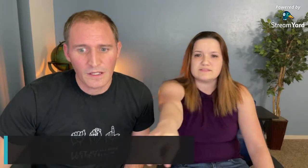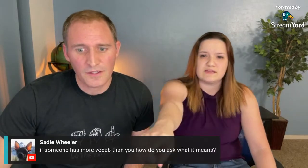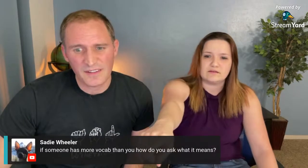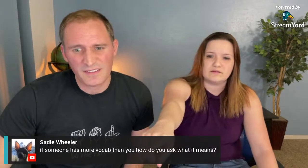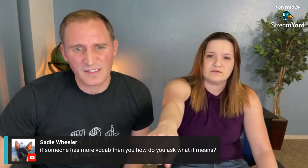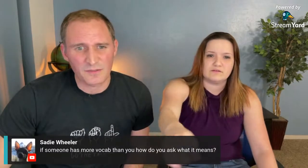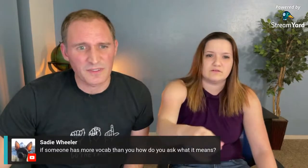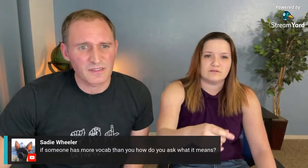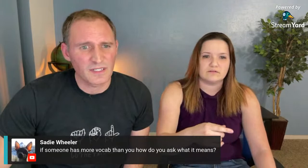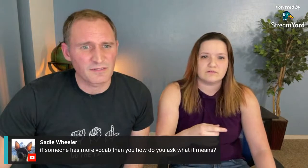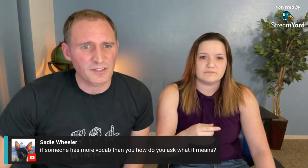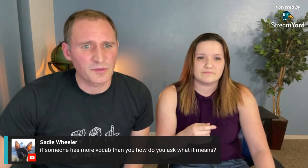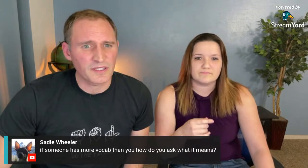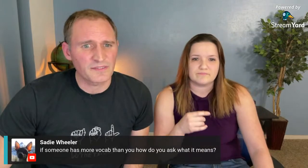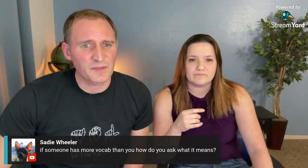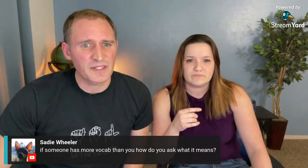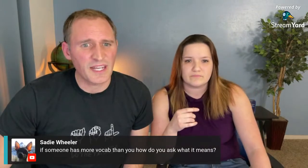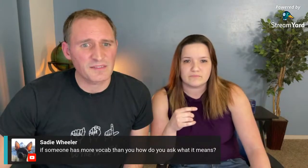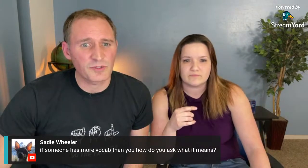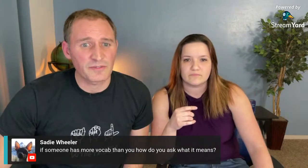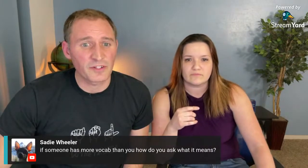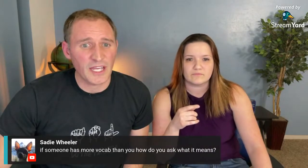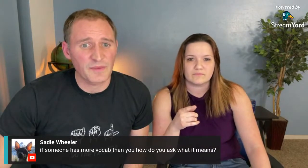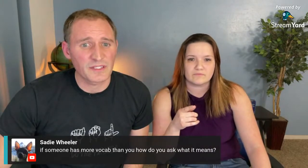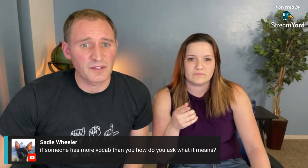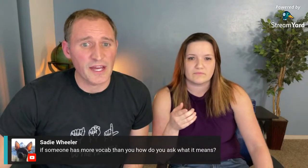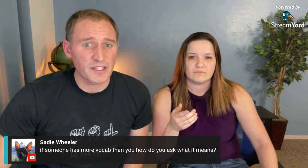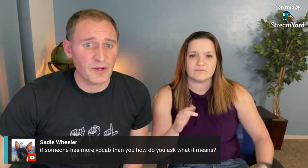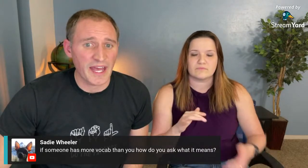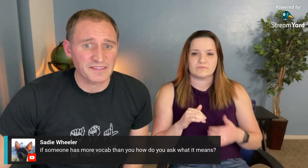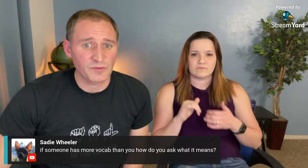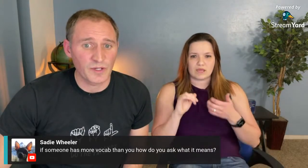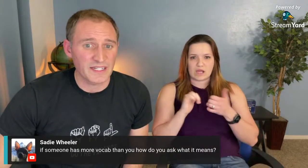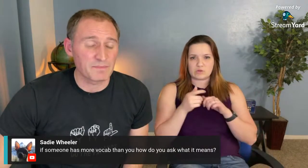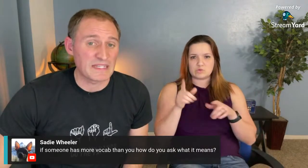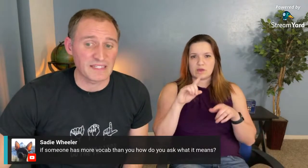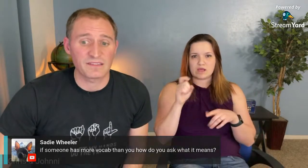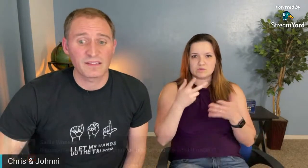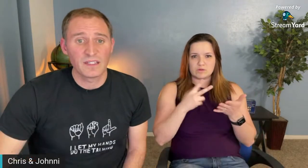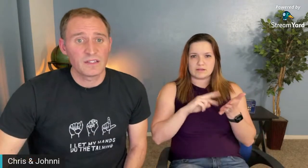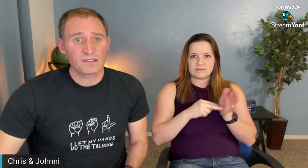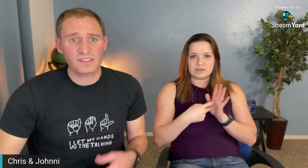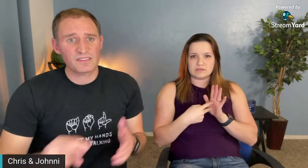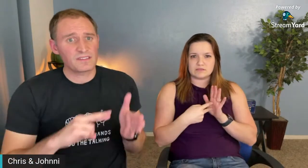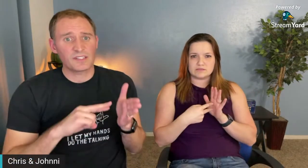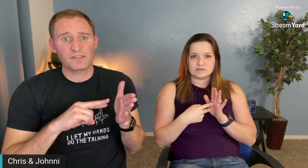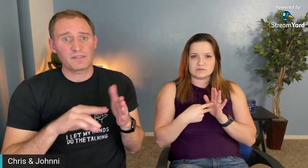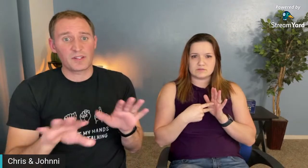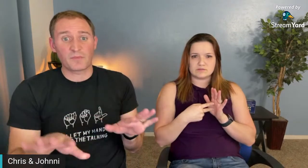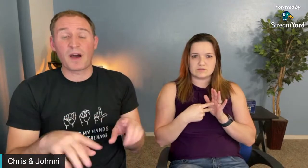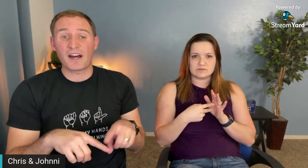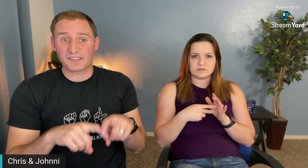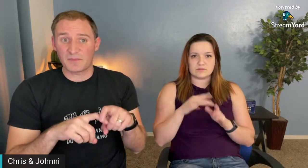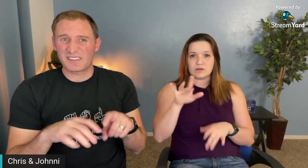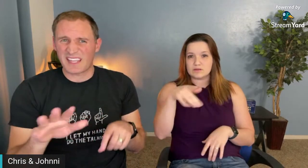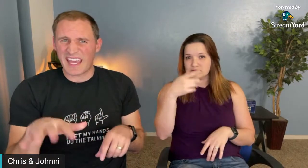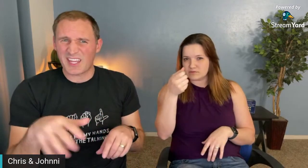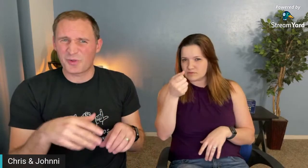oh, that's a good one. Real quick, if somebody has more vocab than you, how do you ask what it means? So just pause them and say, hey, what